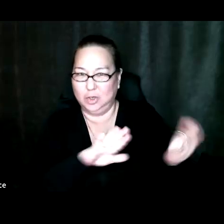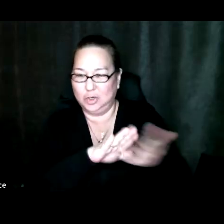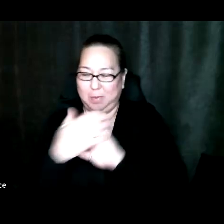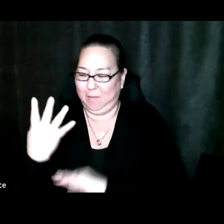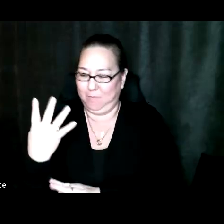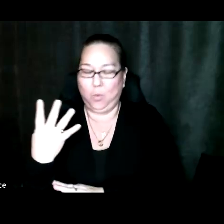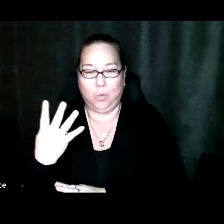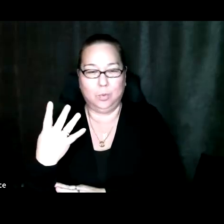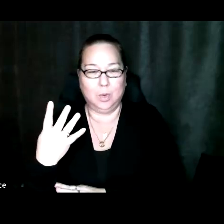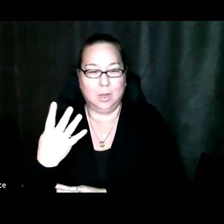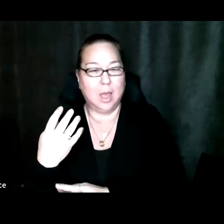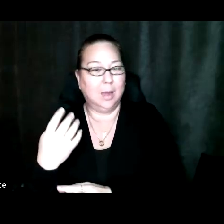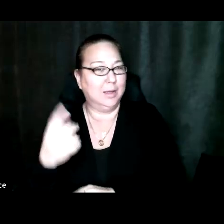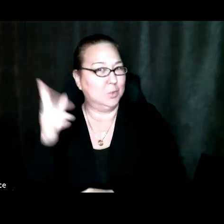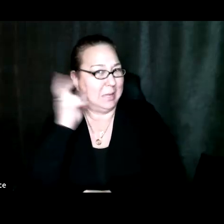consistently about